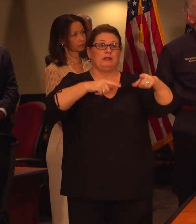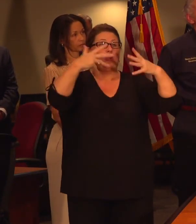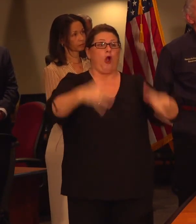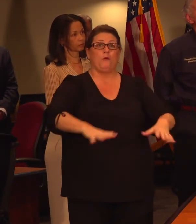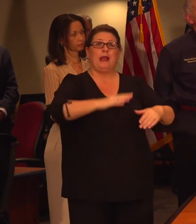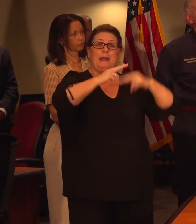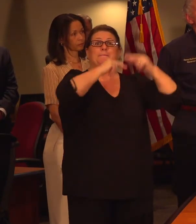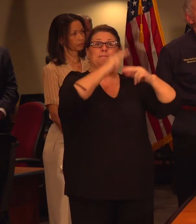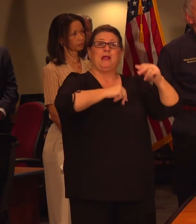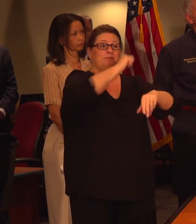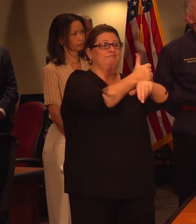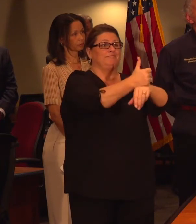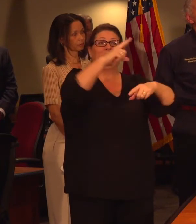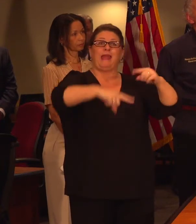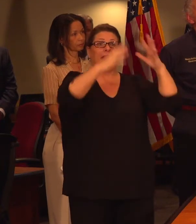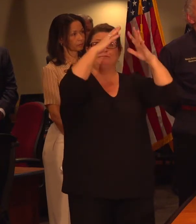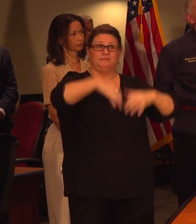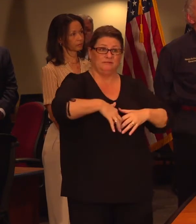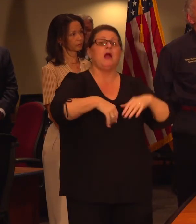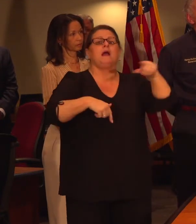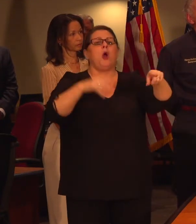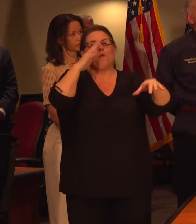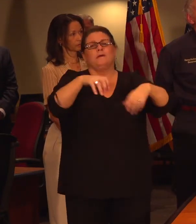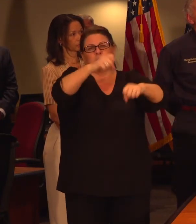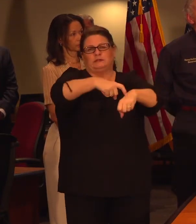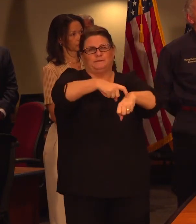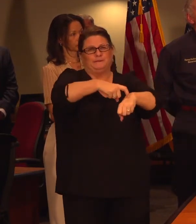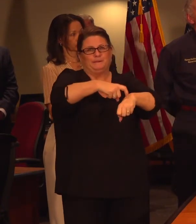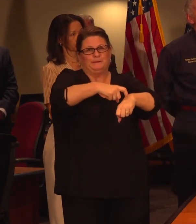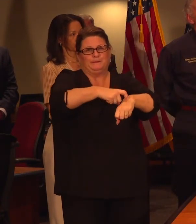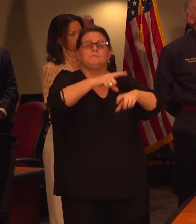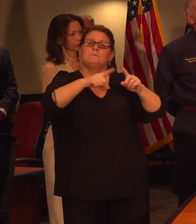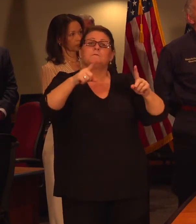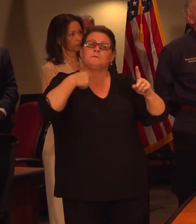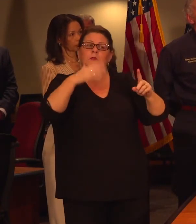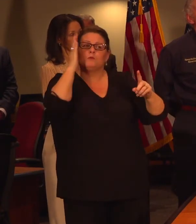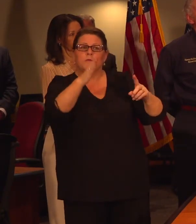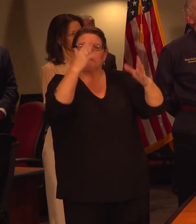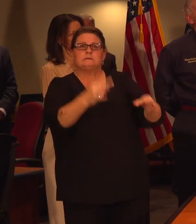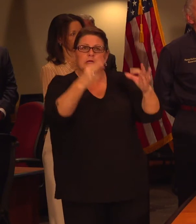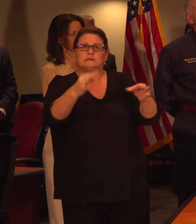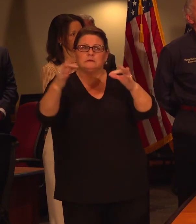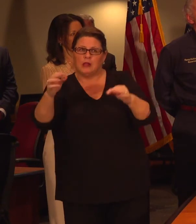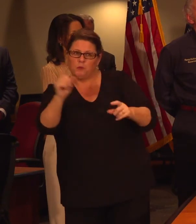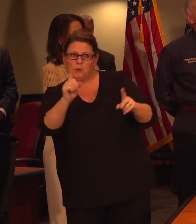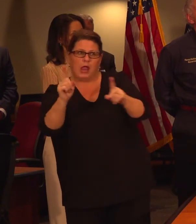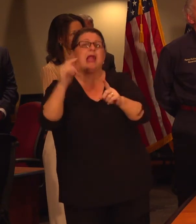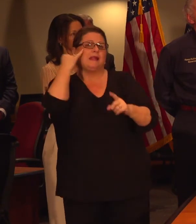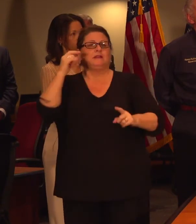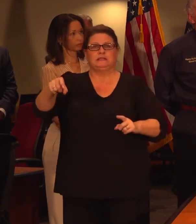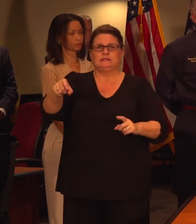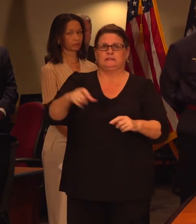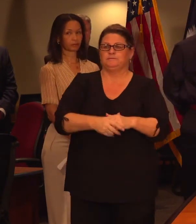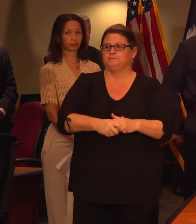what those needs are, and those will take the greatest lead time, so we'll be moving quickly to determine where those will be and get started on those